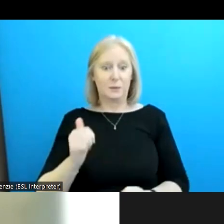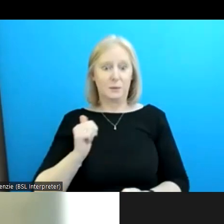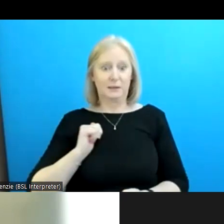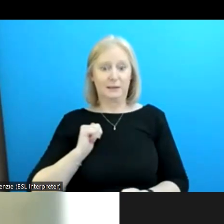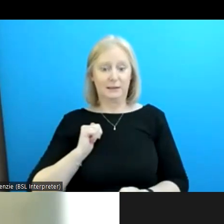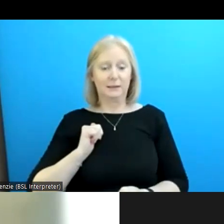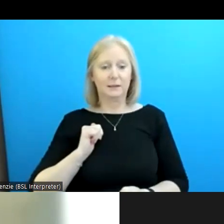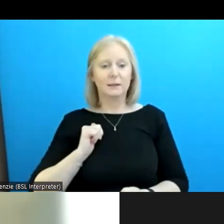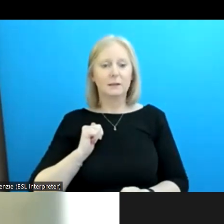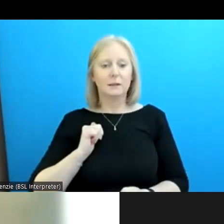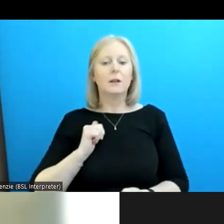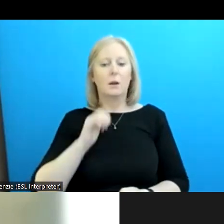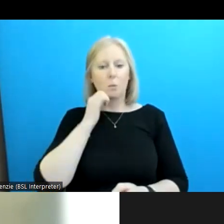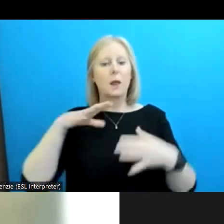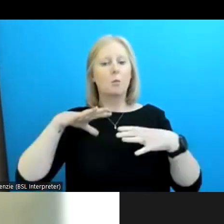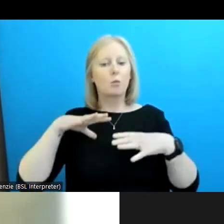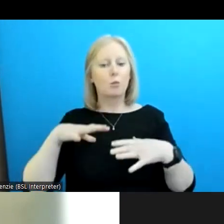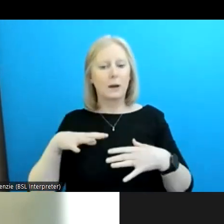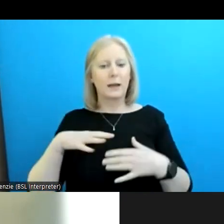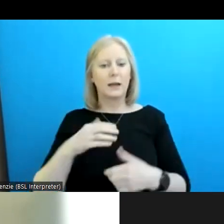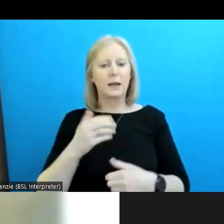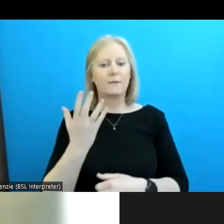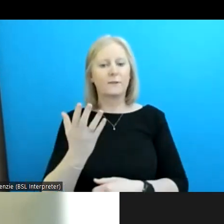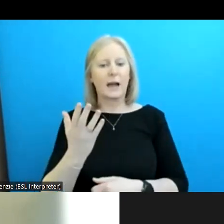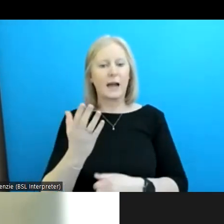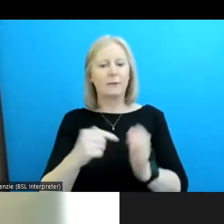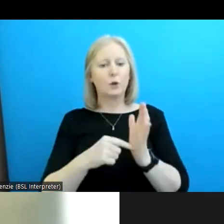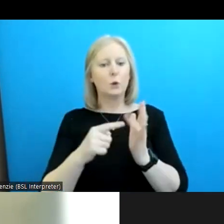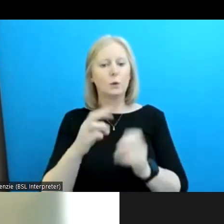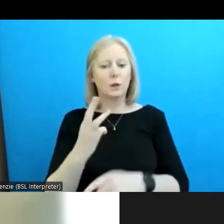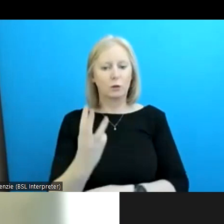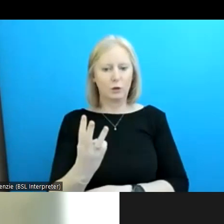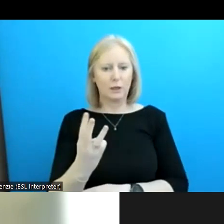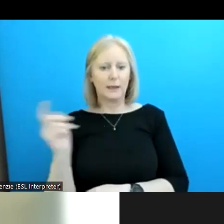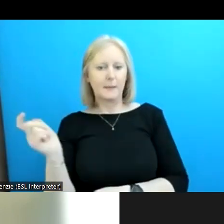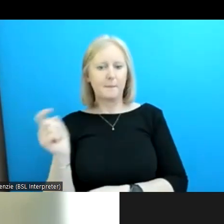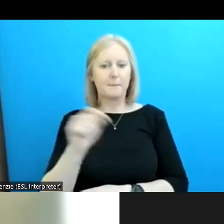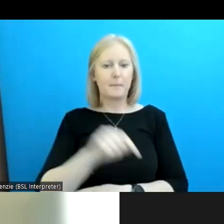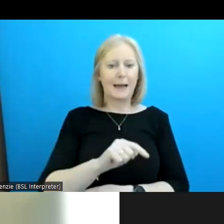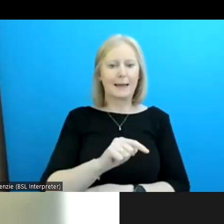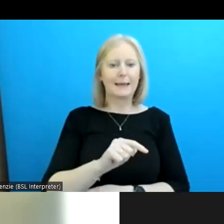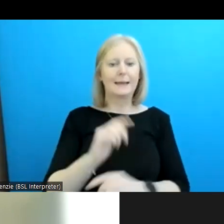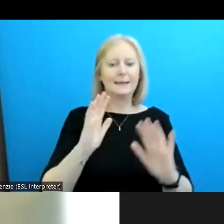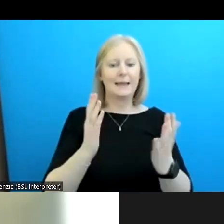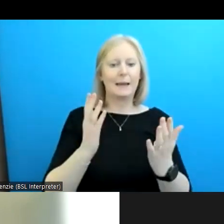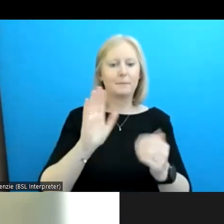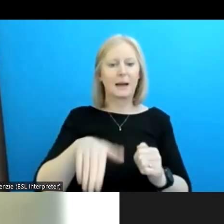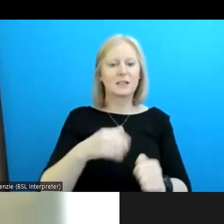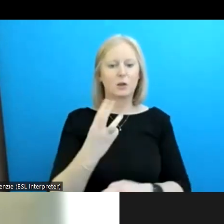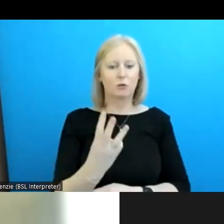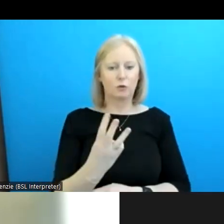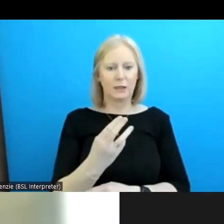have a break at 5 to 3 and come all back together in the main room at 3:10. Thank